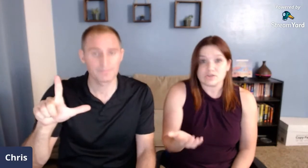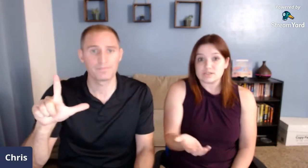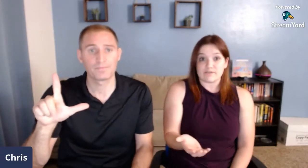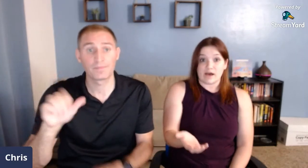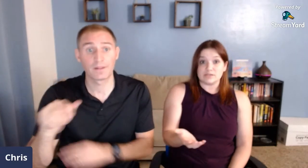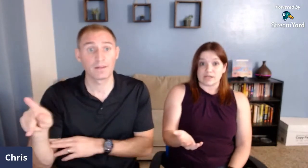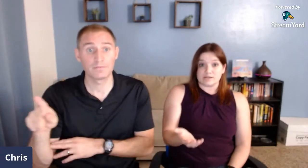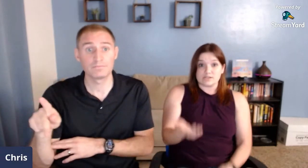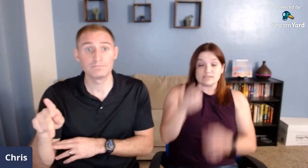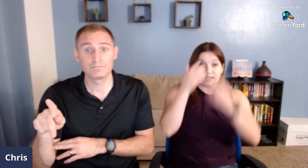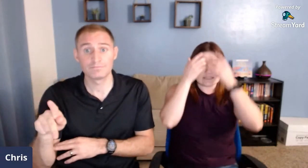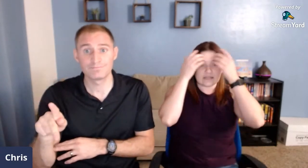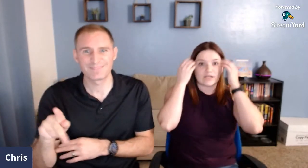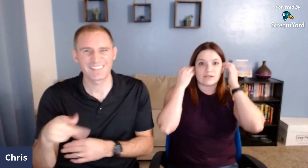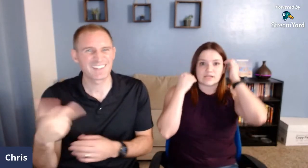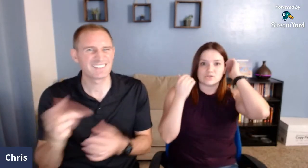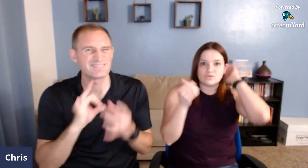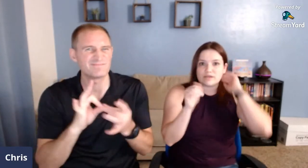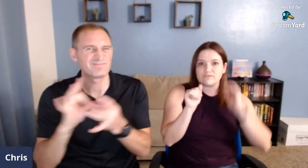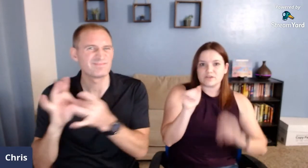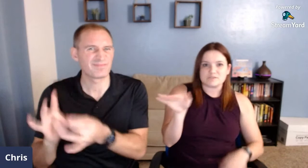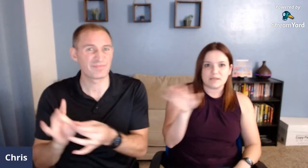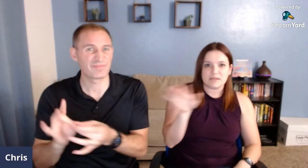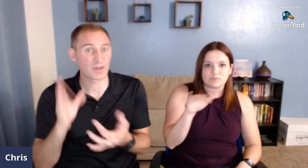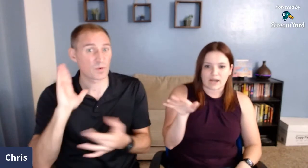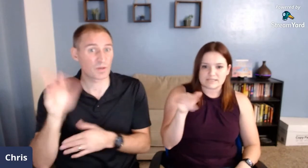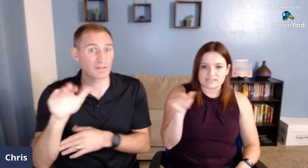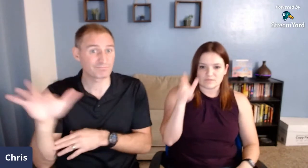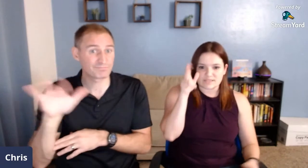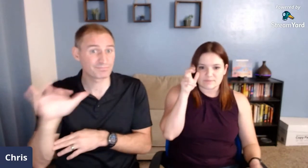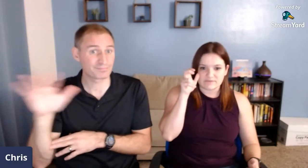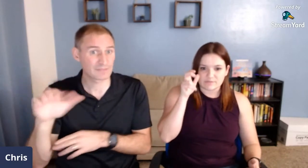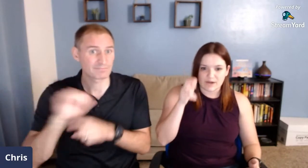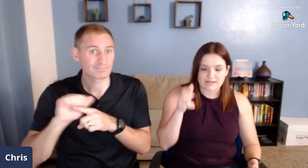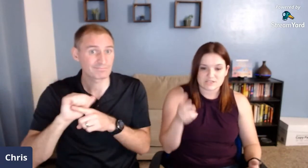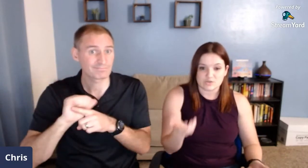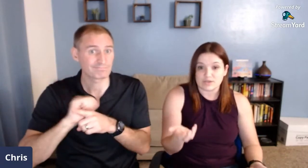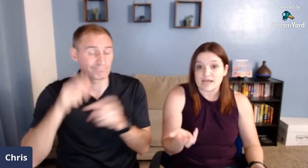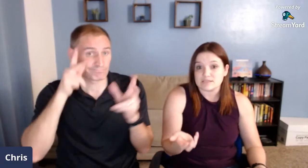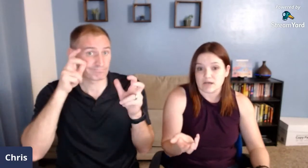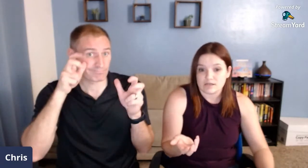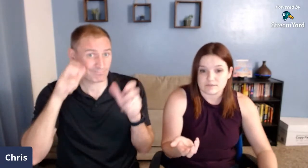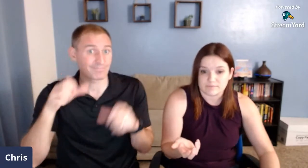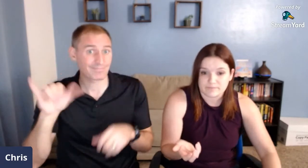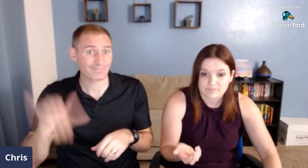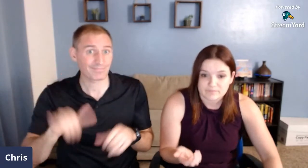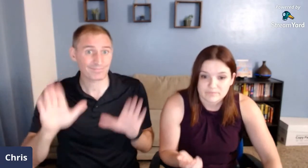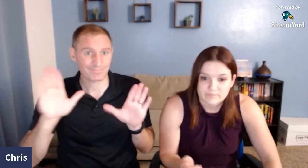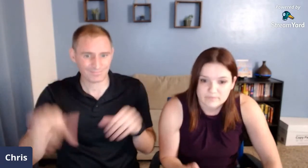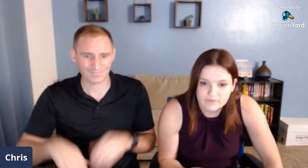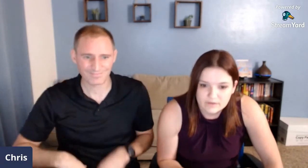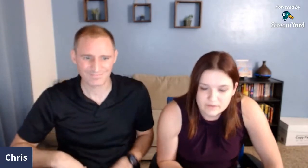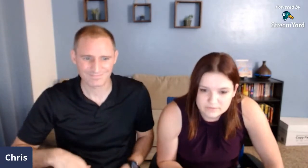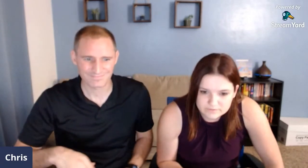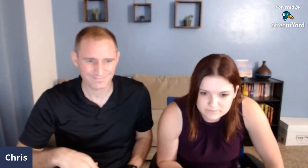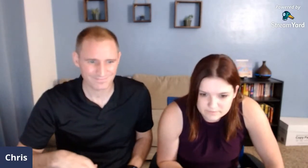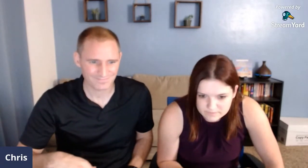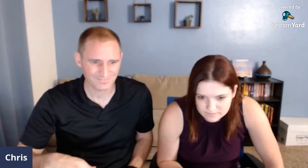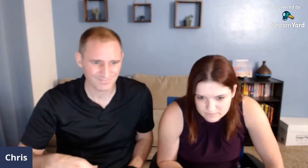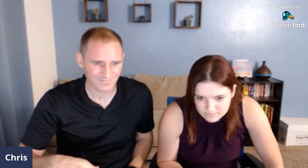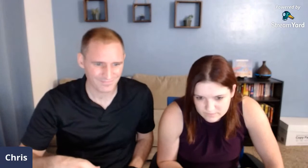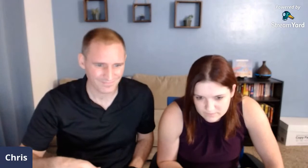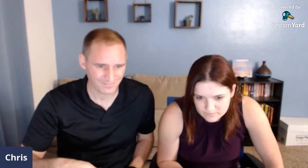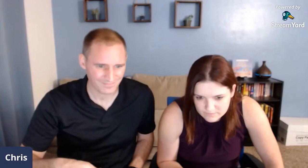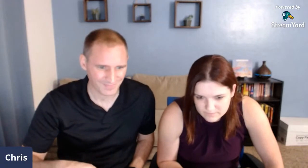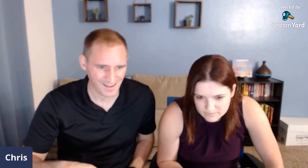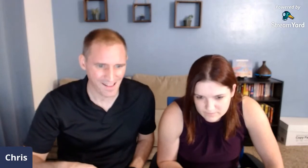stuff out there. There's links out there that do like finger spelling practice and receptivity practice. So that's awesome. Right here, I don't know if you can tell the shine